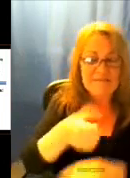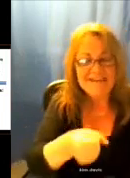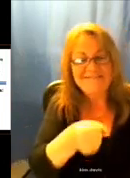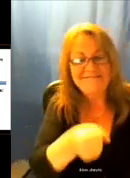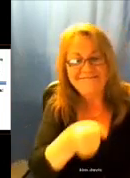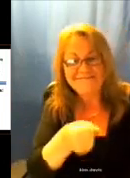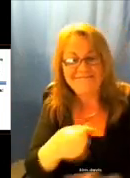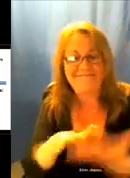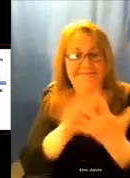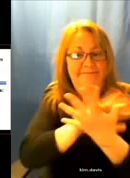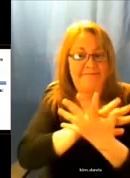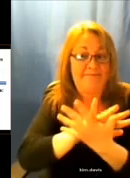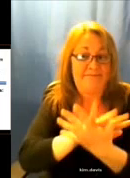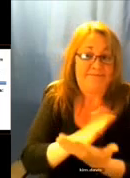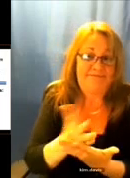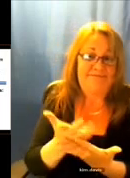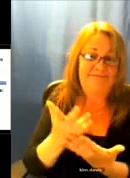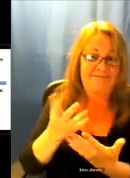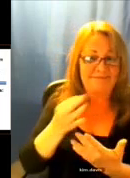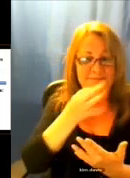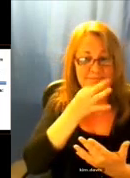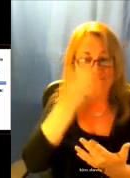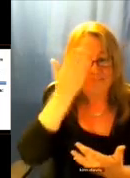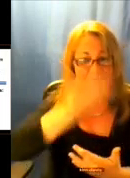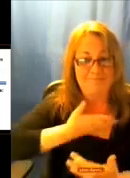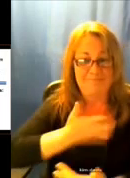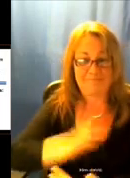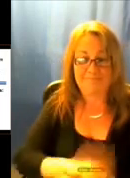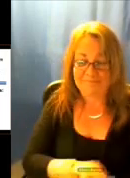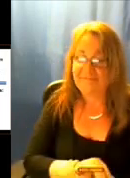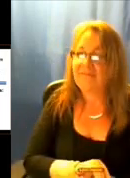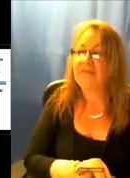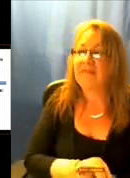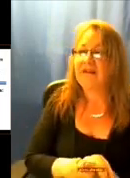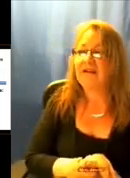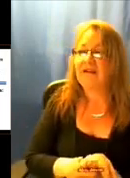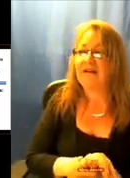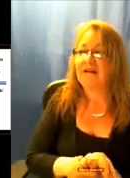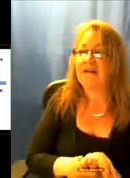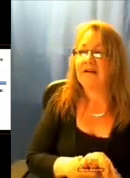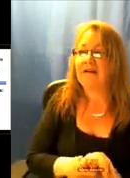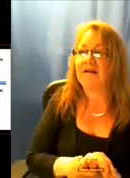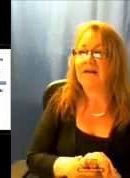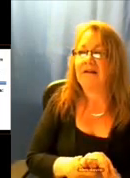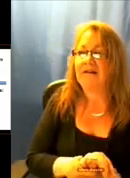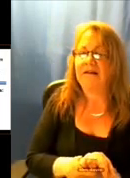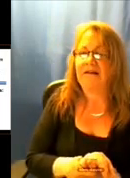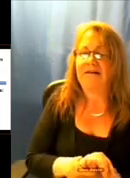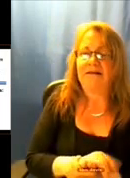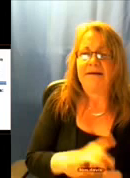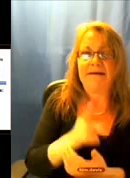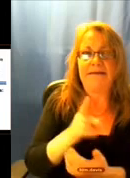smile and a handshake going, "Oh, I'm sorry, there's nothing available," and they are very vague.